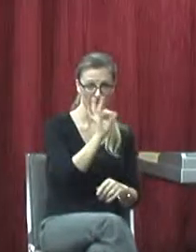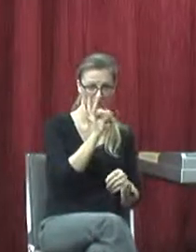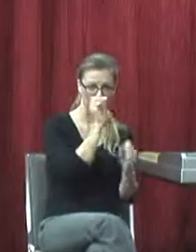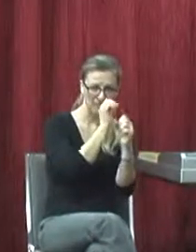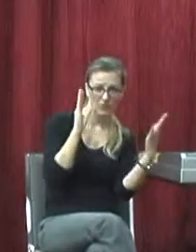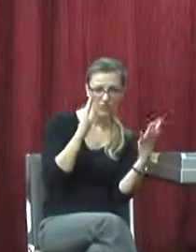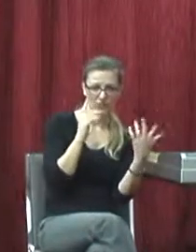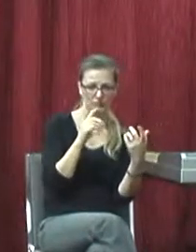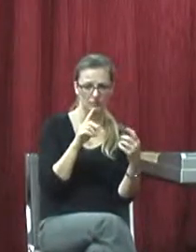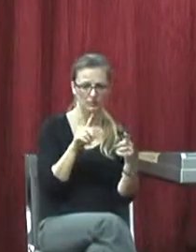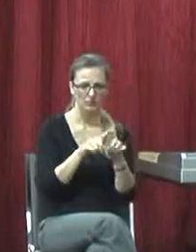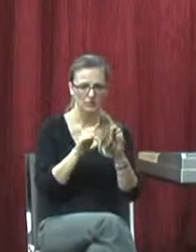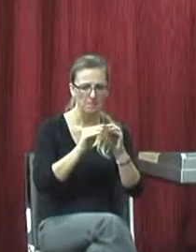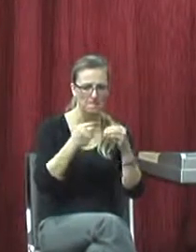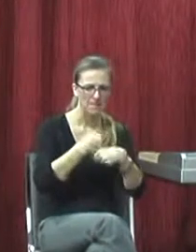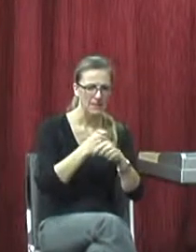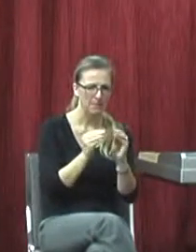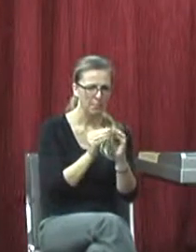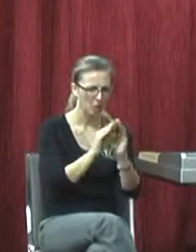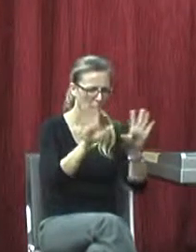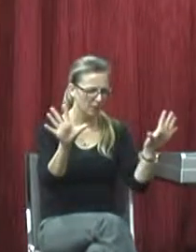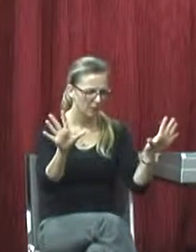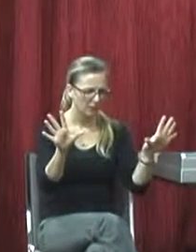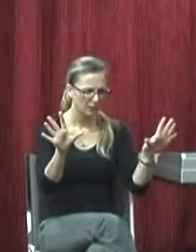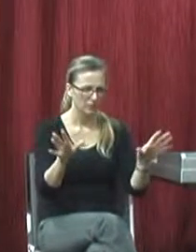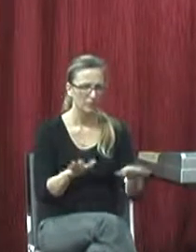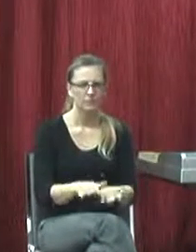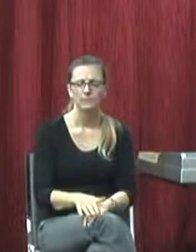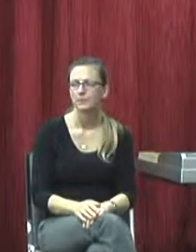vision also. So,